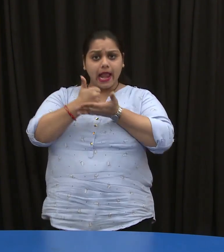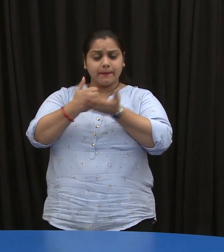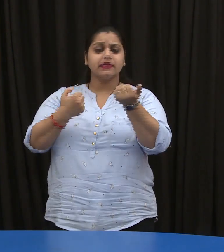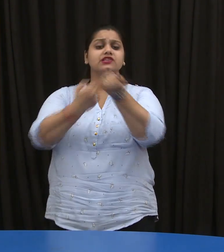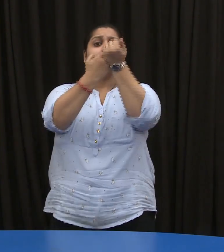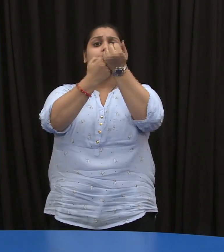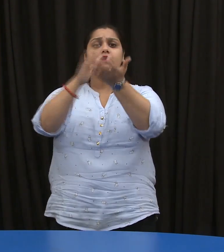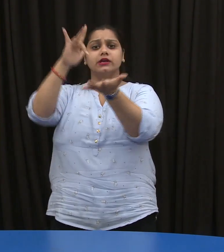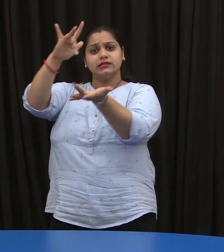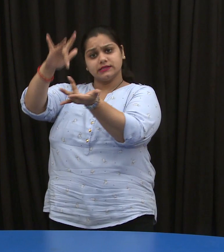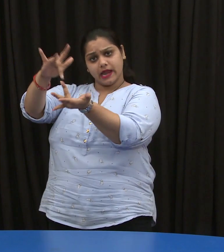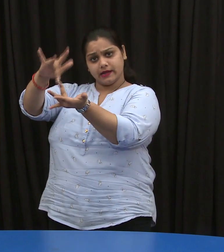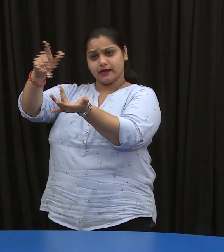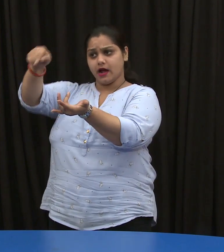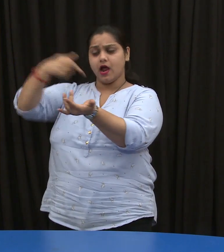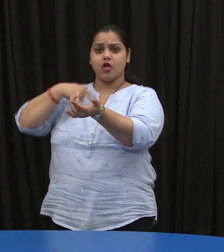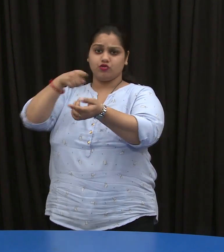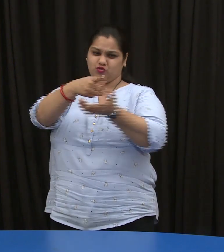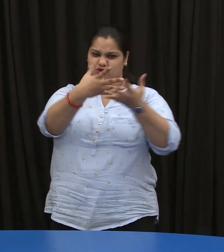as per your requirement.